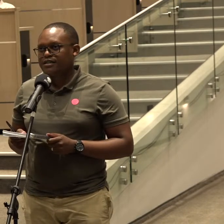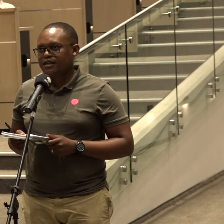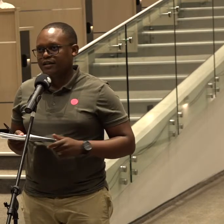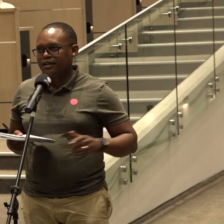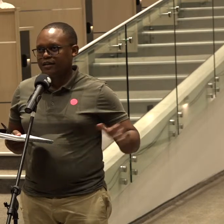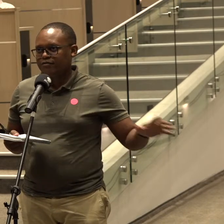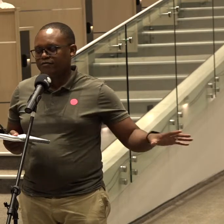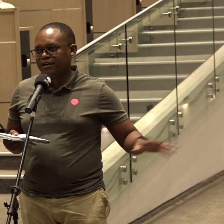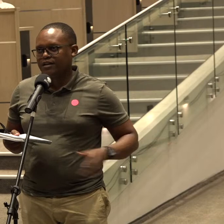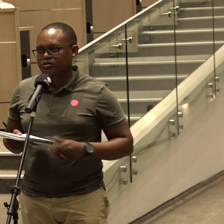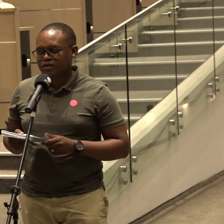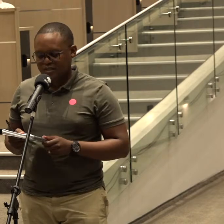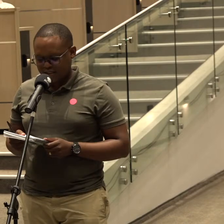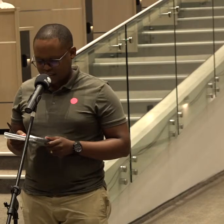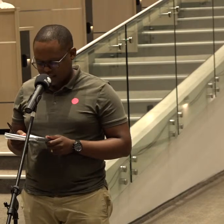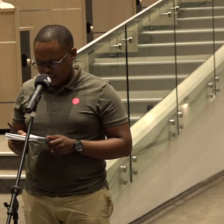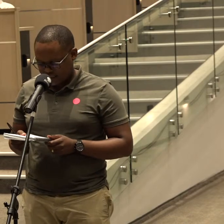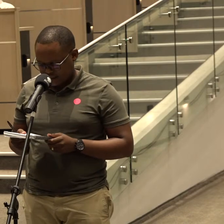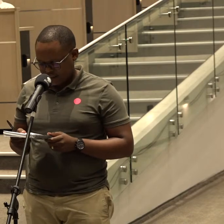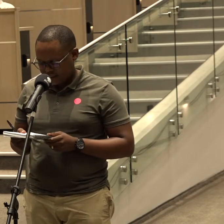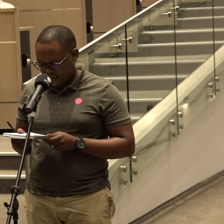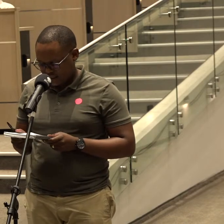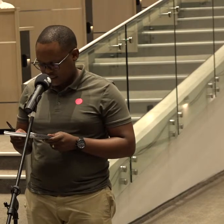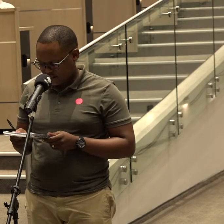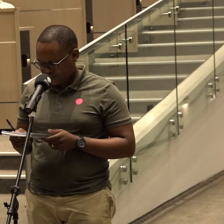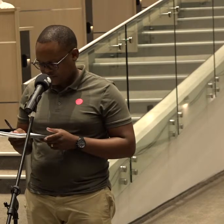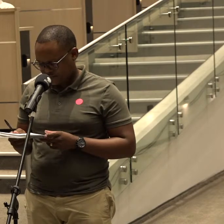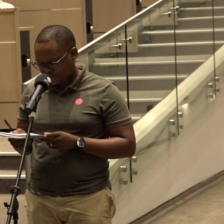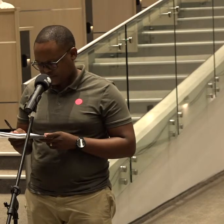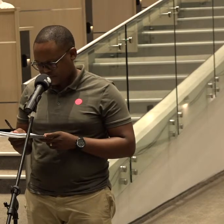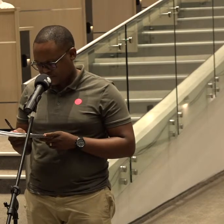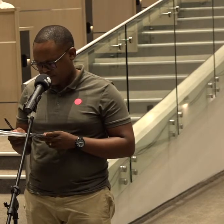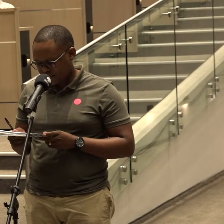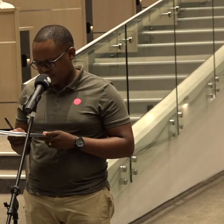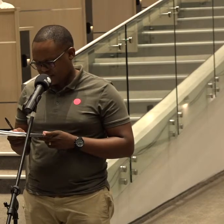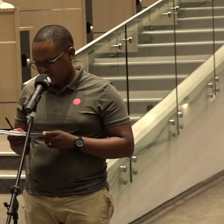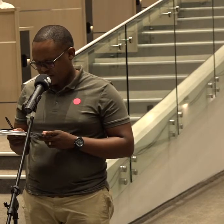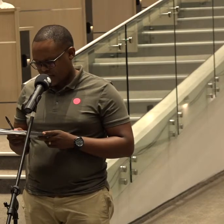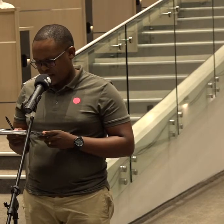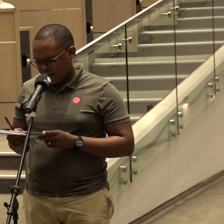Street vendors and the vendors who are selling at the station